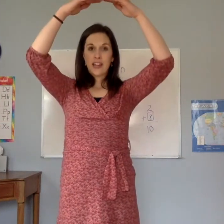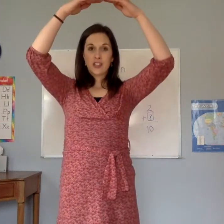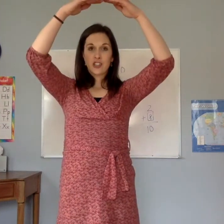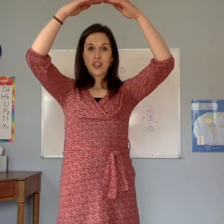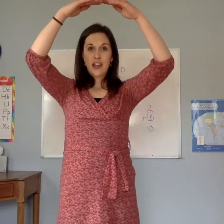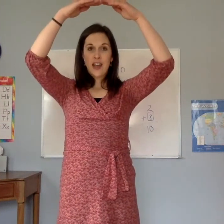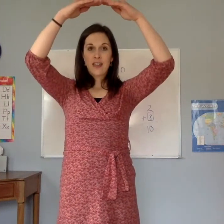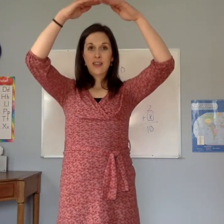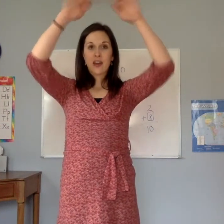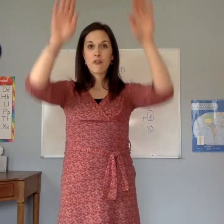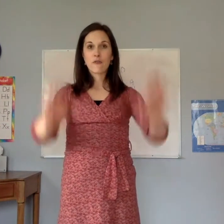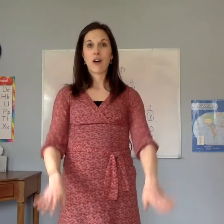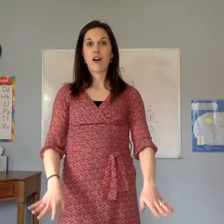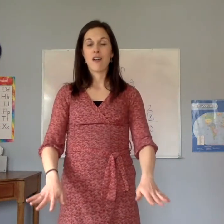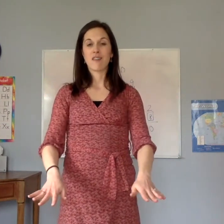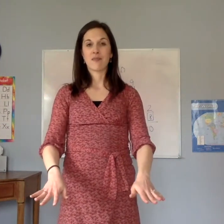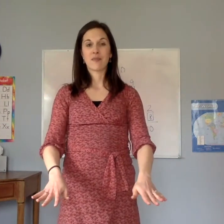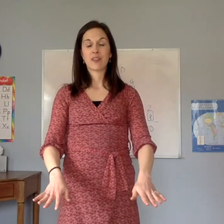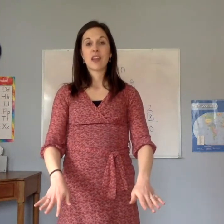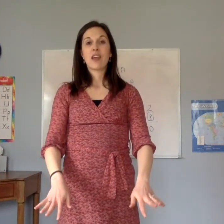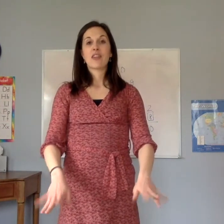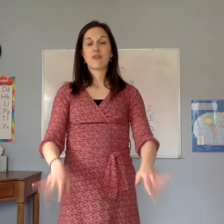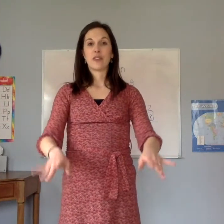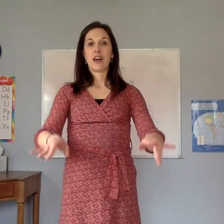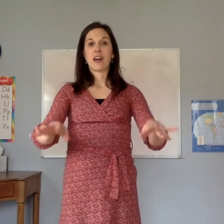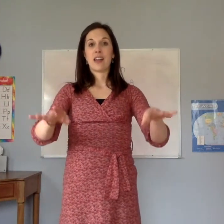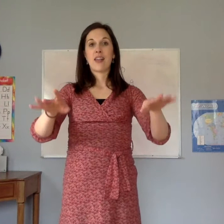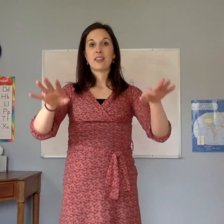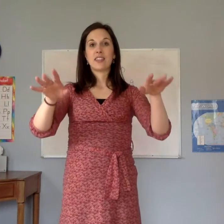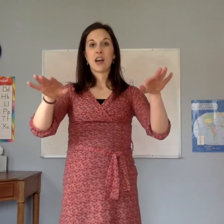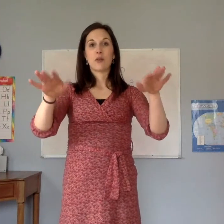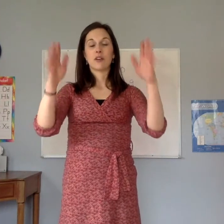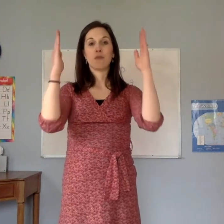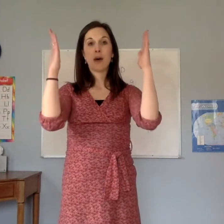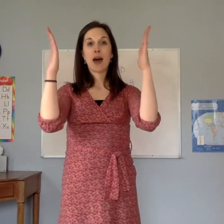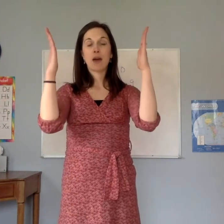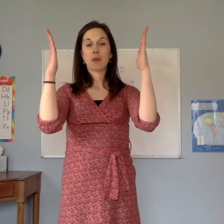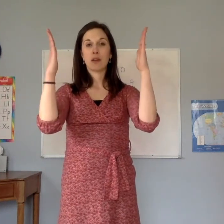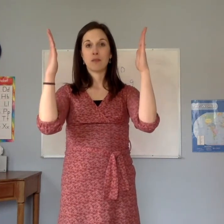Creation and the fall. The flood and the Tower of Babel.